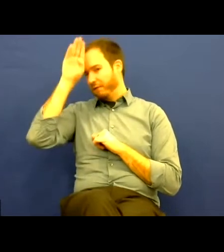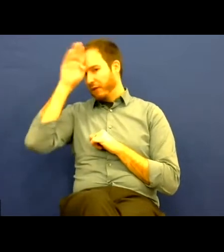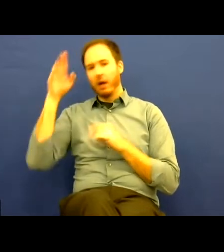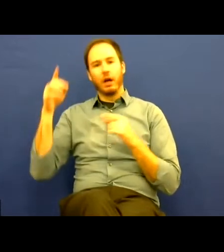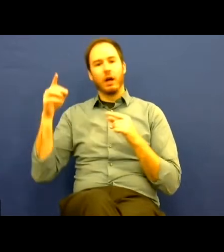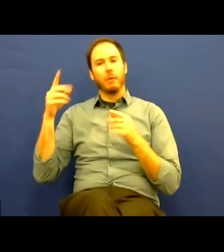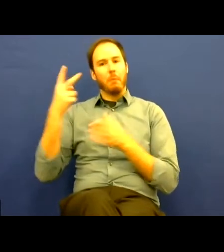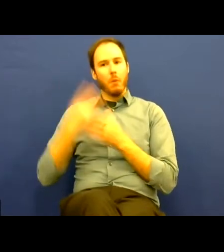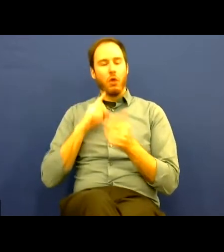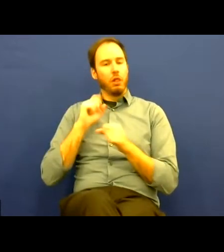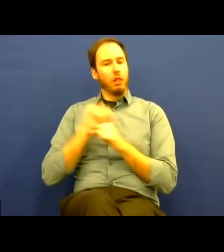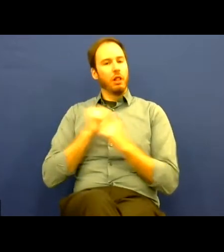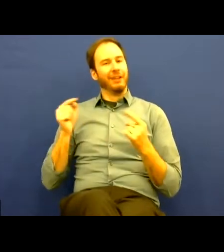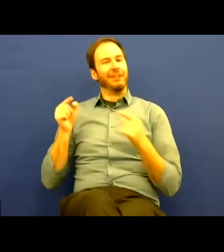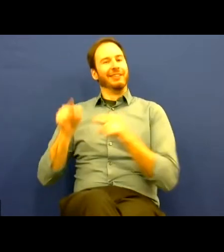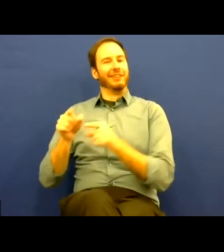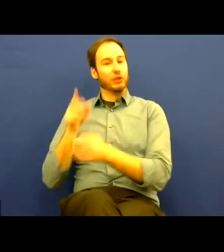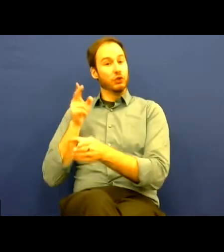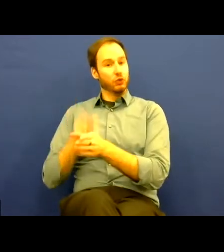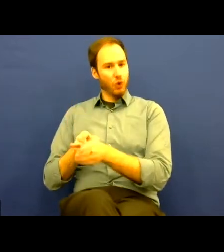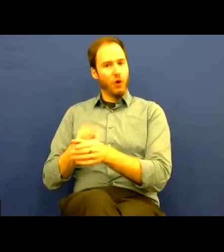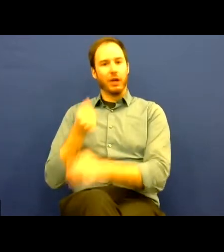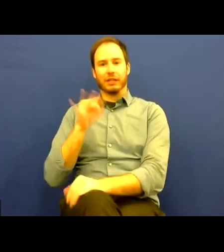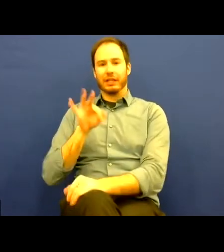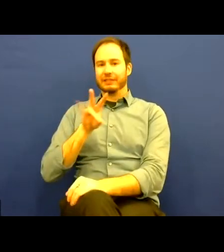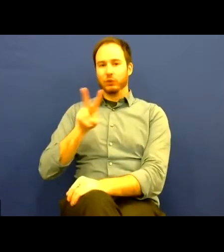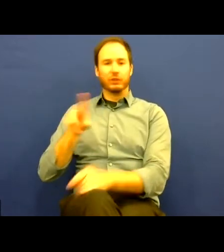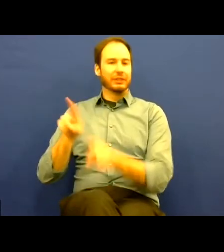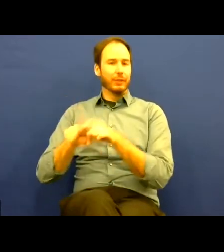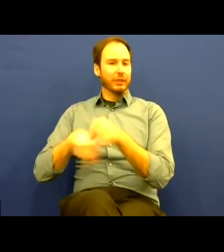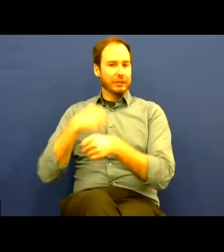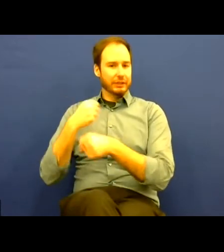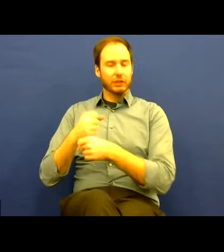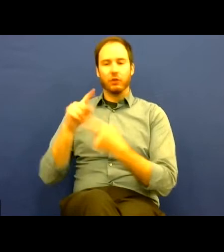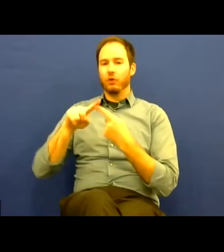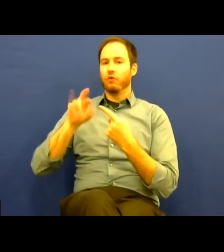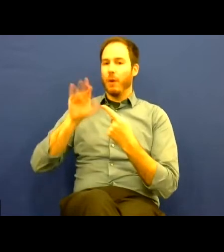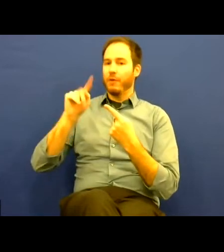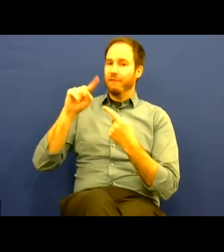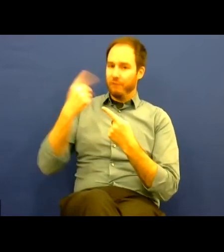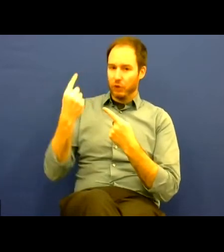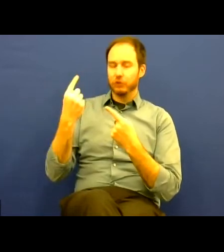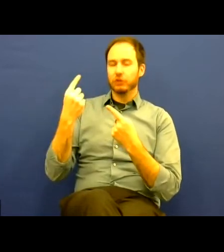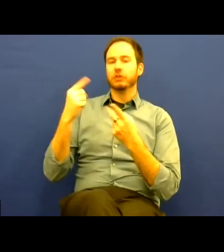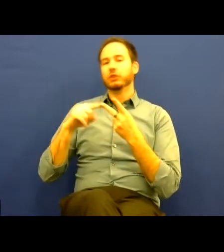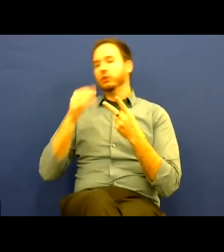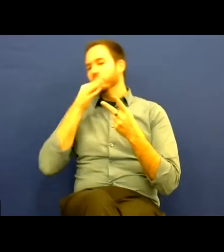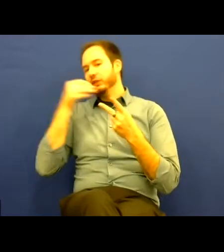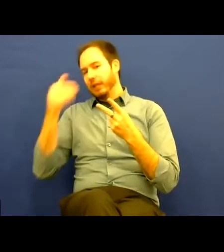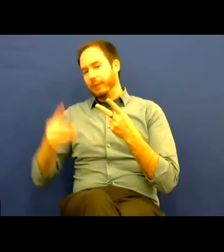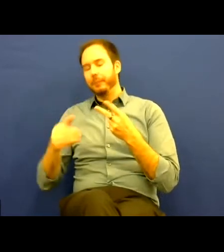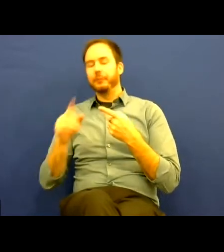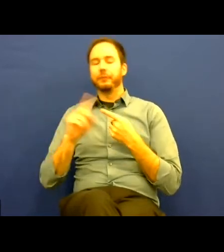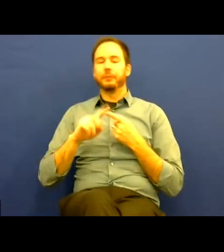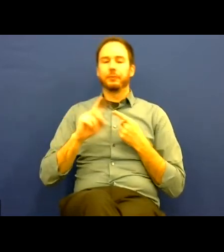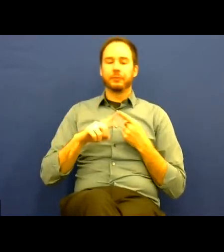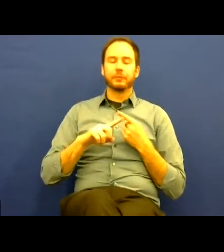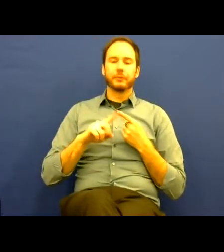both joined in 1972. So Robert's the first one, and I'll have the honor of reading the second one. So